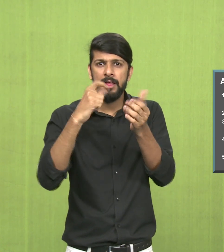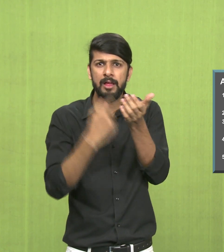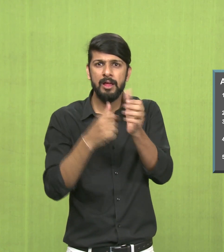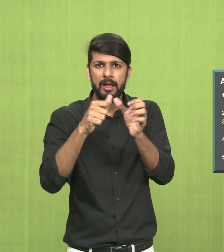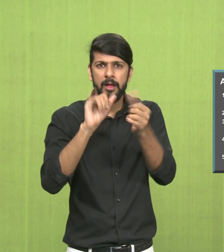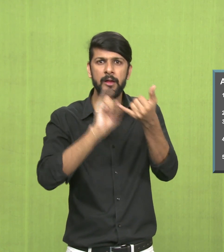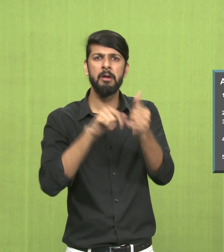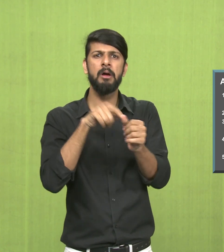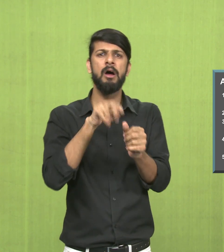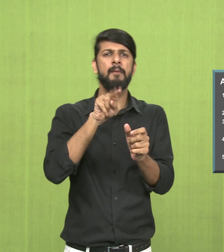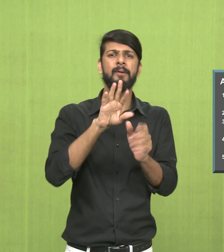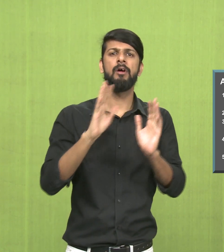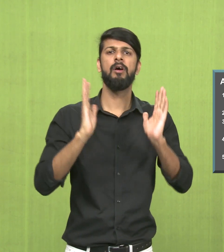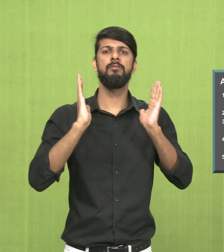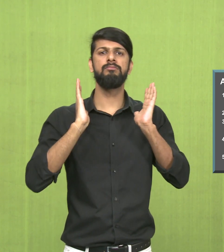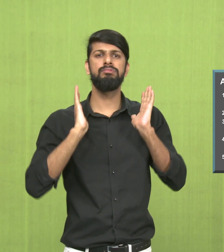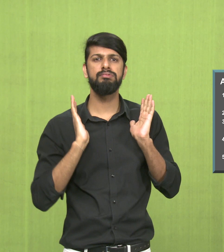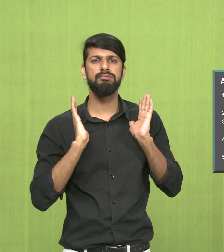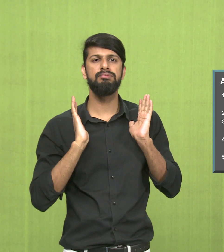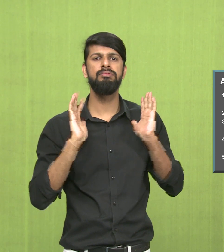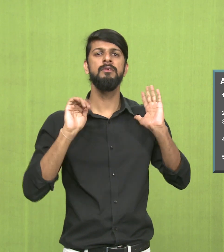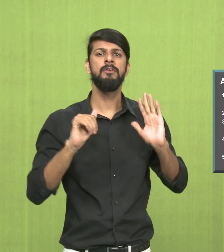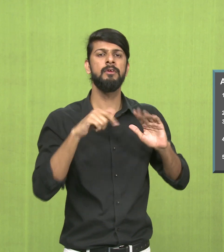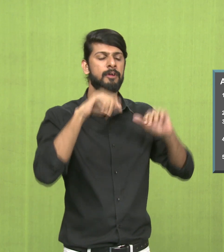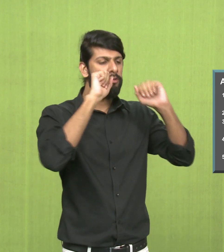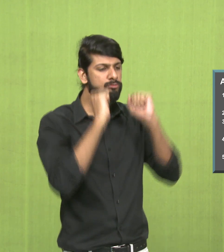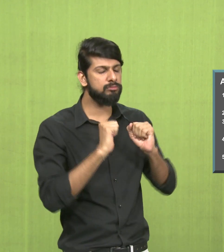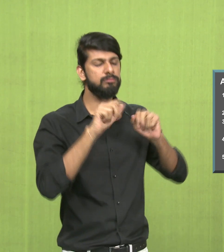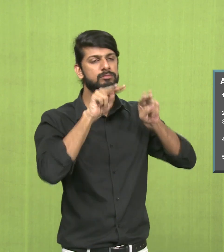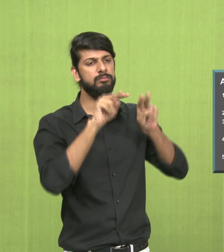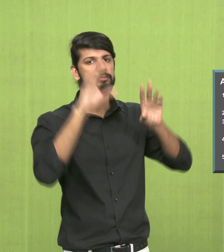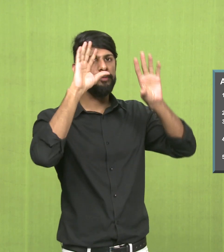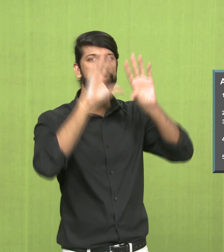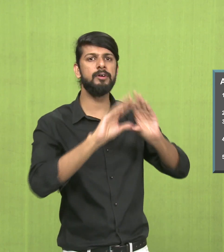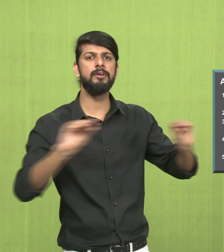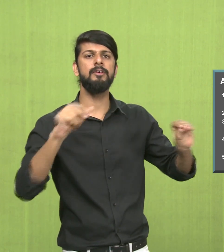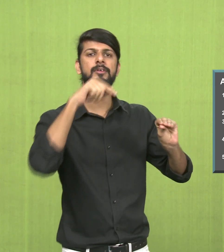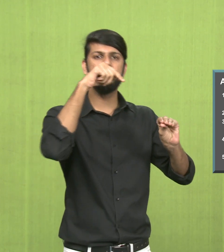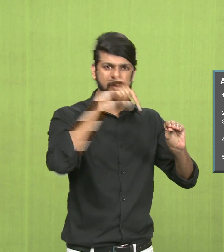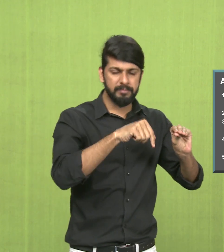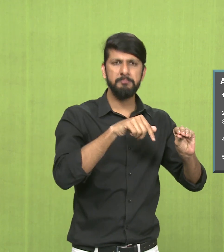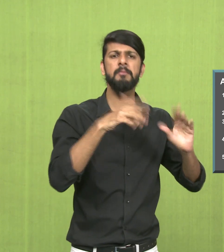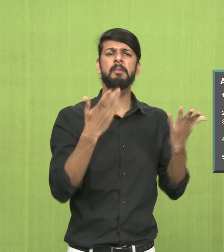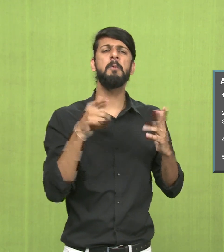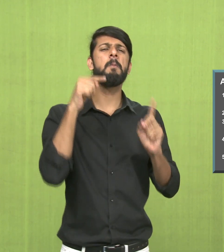and the others are called the Viharas, which are the rest or the living halls.